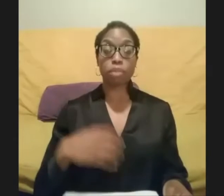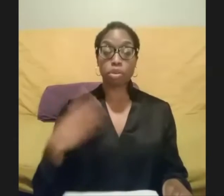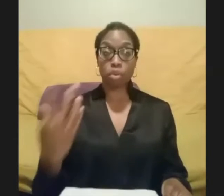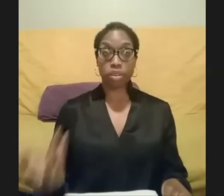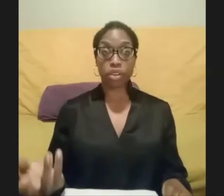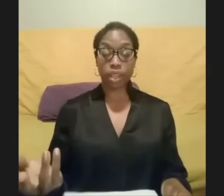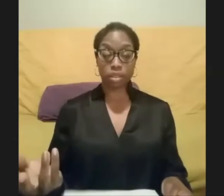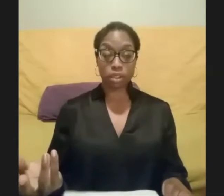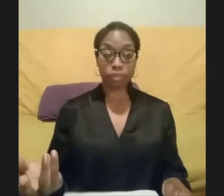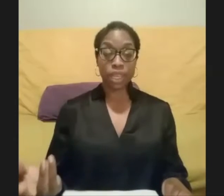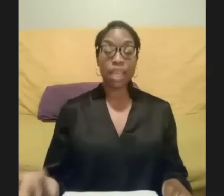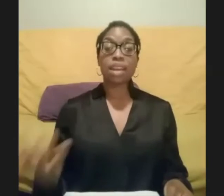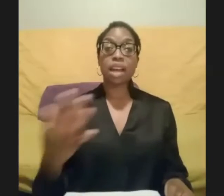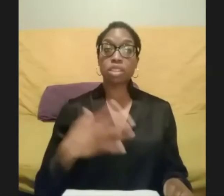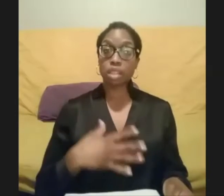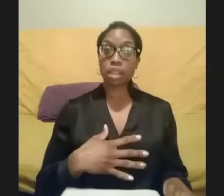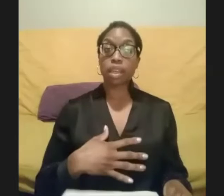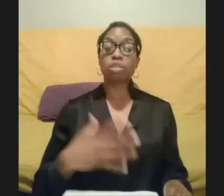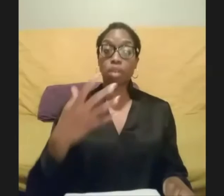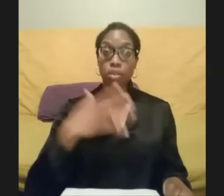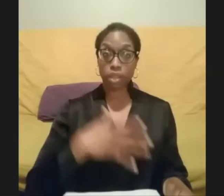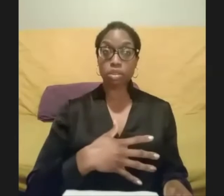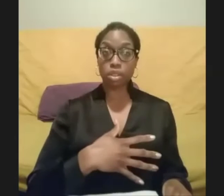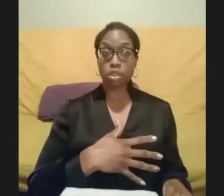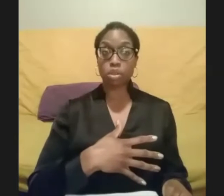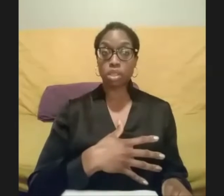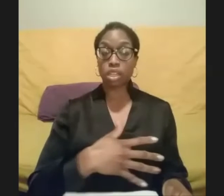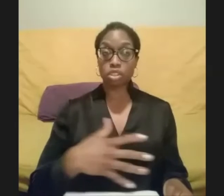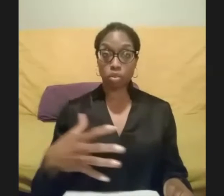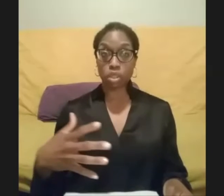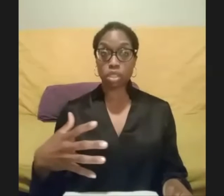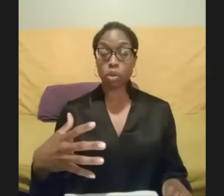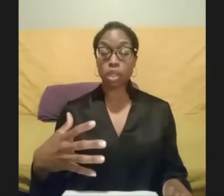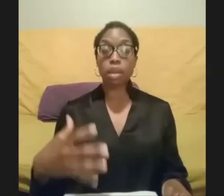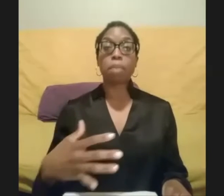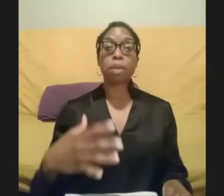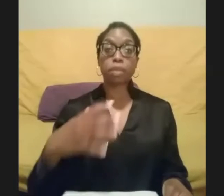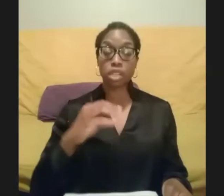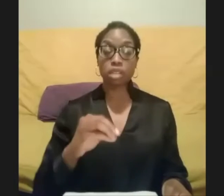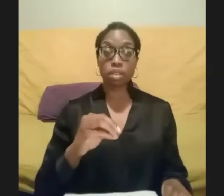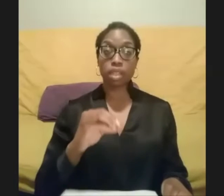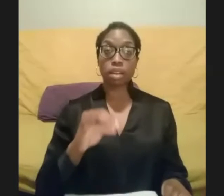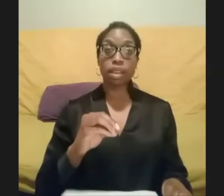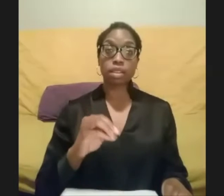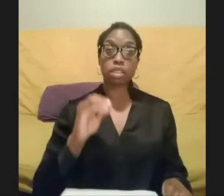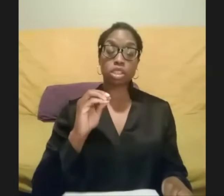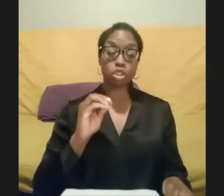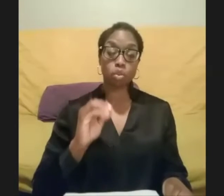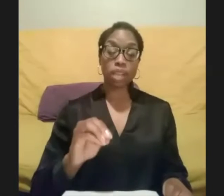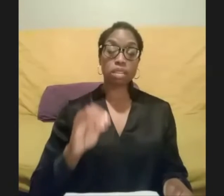at risk for cancer. Not just lung cancer, there are other cancers that are associated in general with smoking. but particularly lung cancer, because it's such a direct